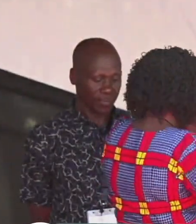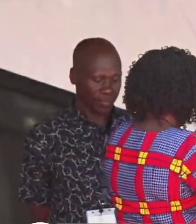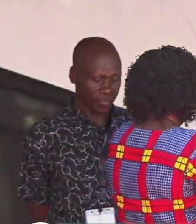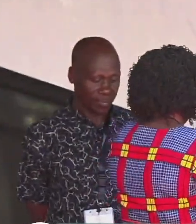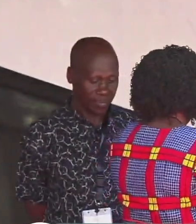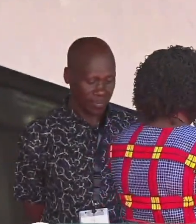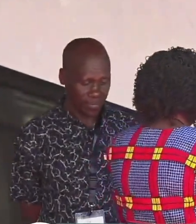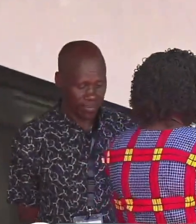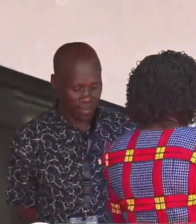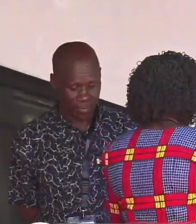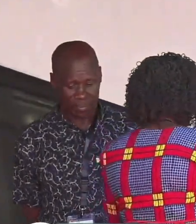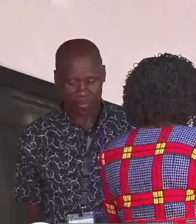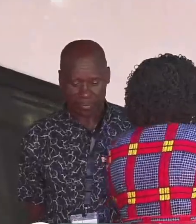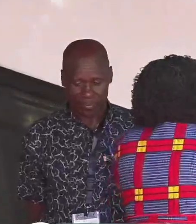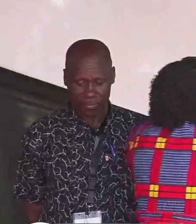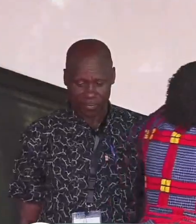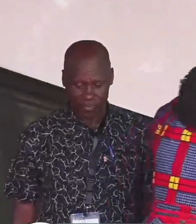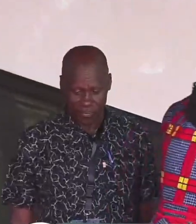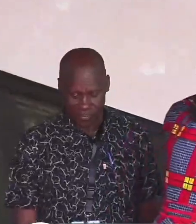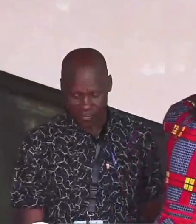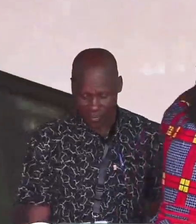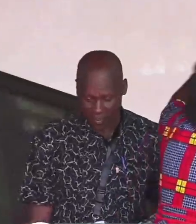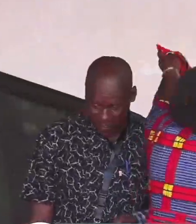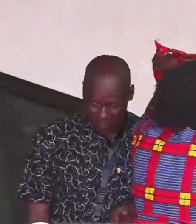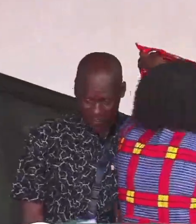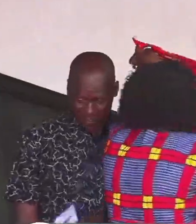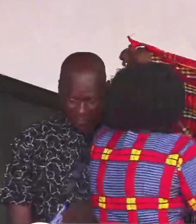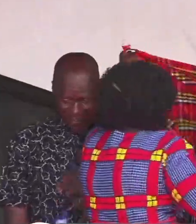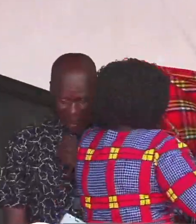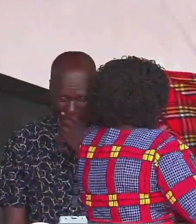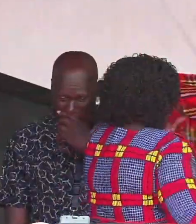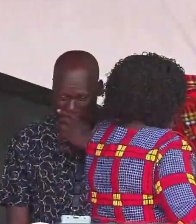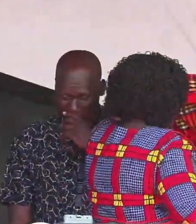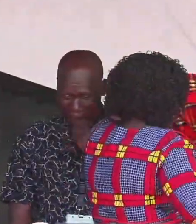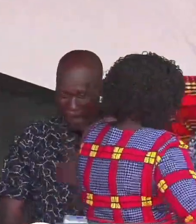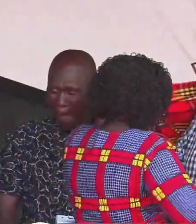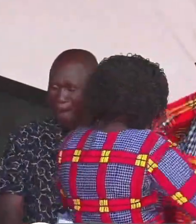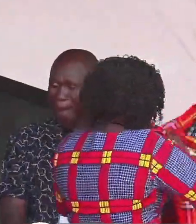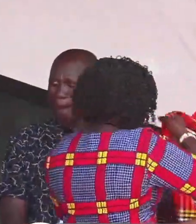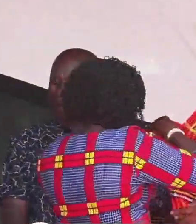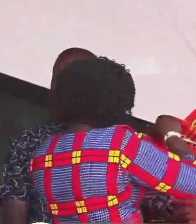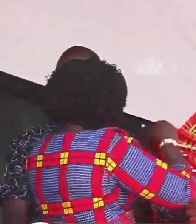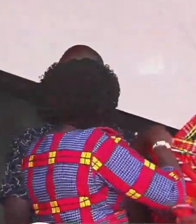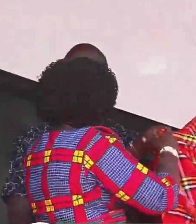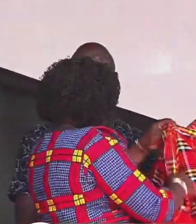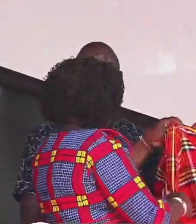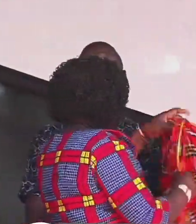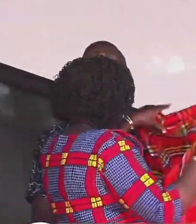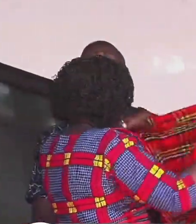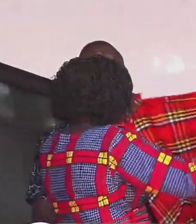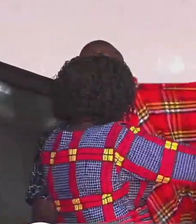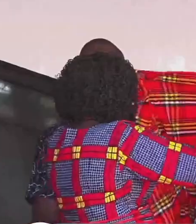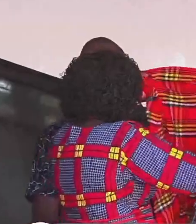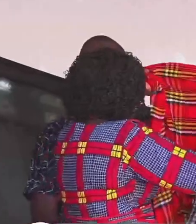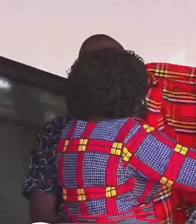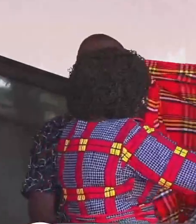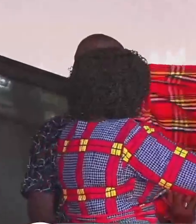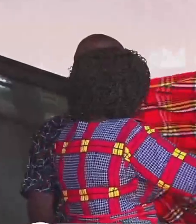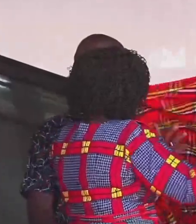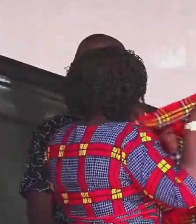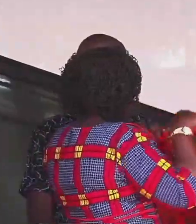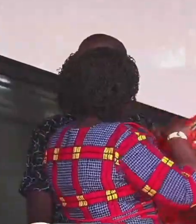Represented by the chief officer. Sasa hiyo pelekea CC na uambie Sakaja. I love her. It's not your problem.